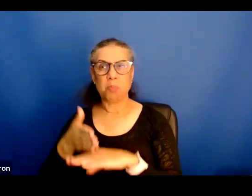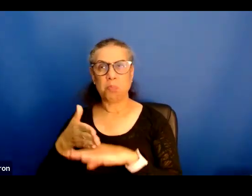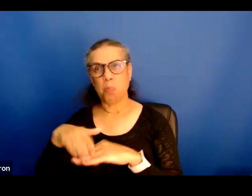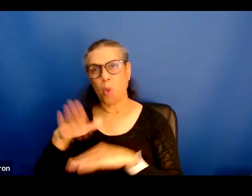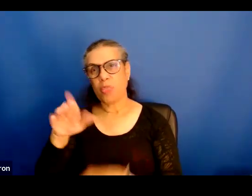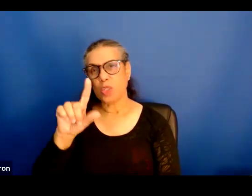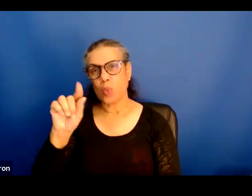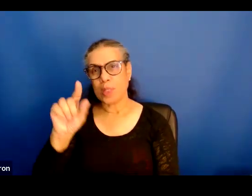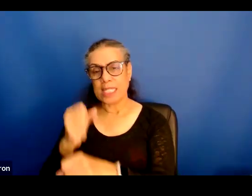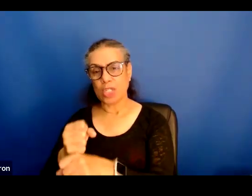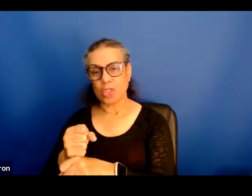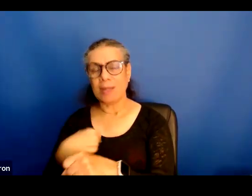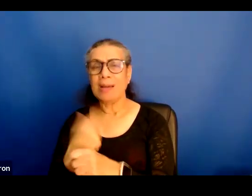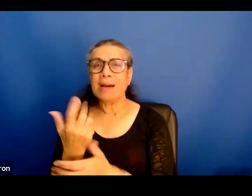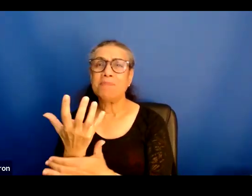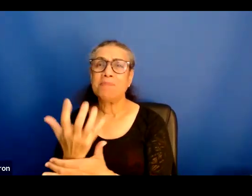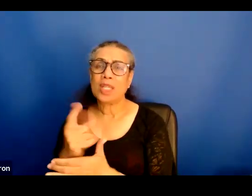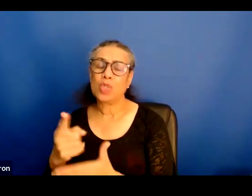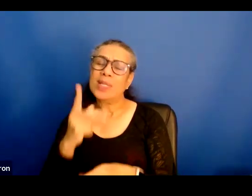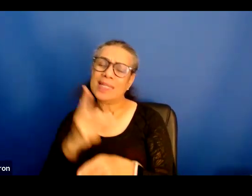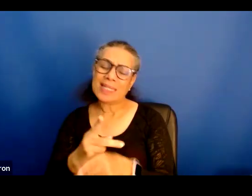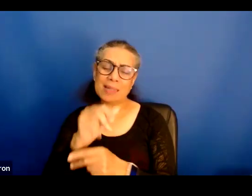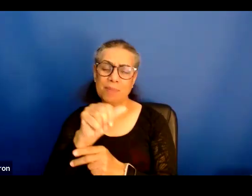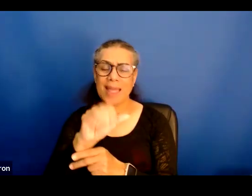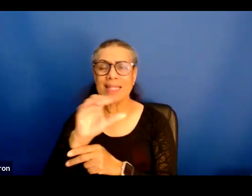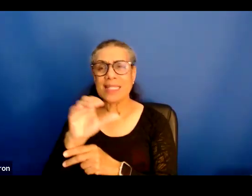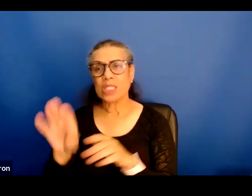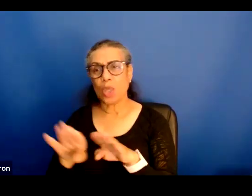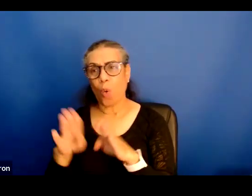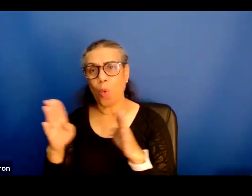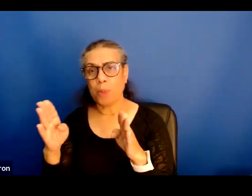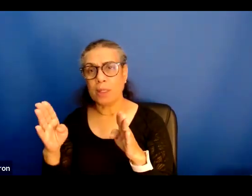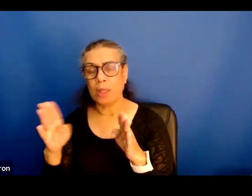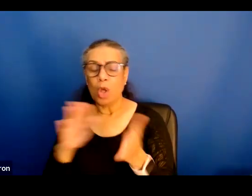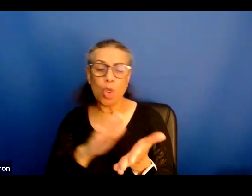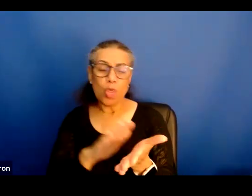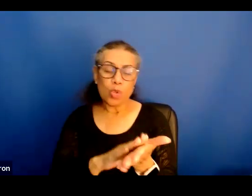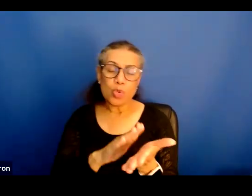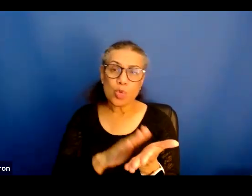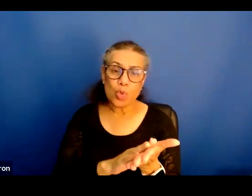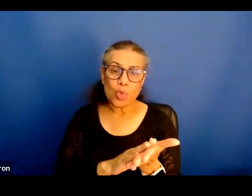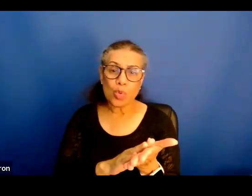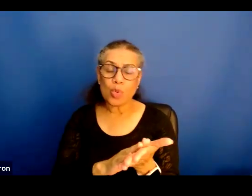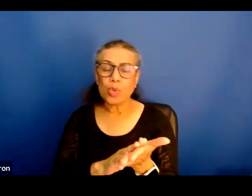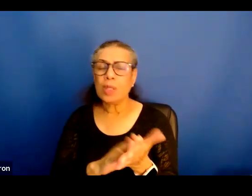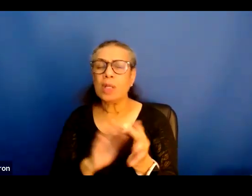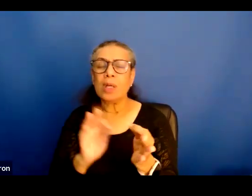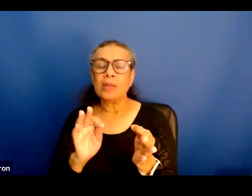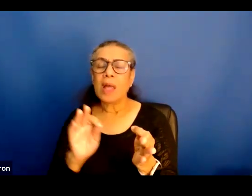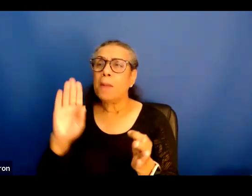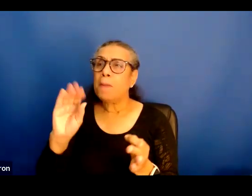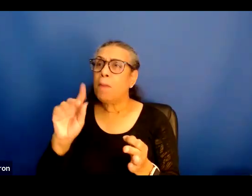I'm here to urge you to keep ACC open, the school that Bruce Bowling himself chose for his